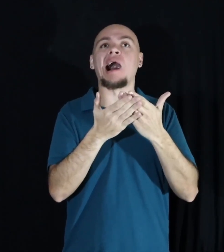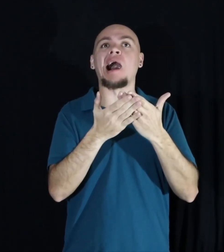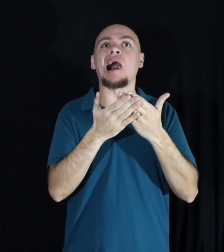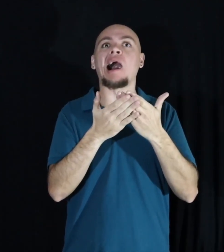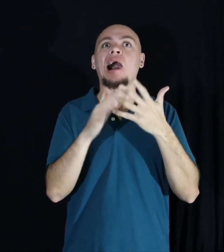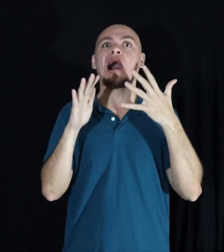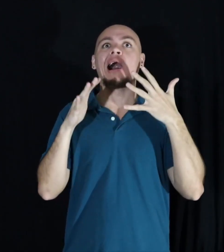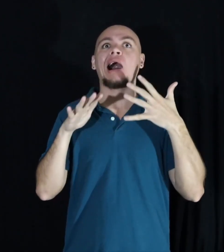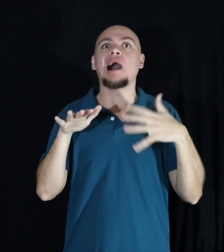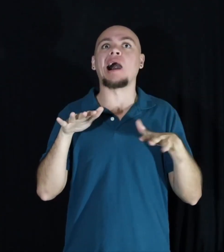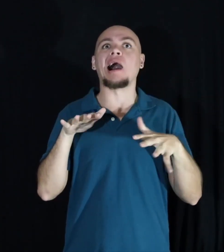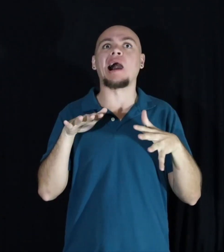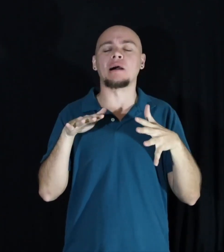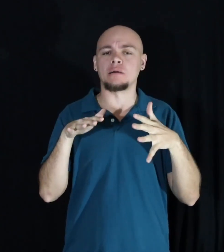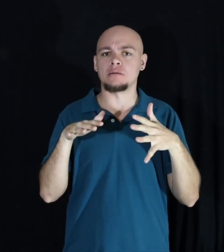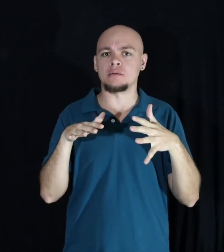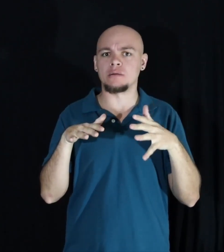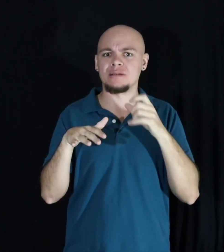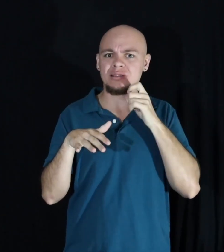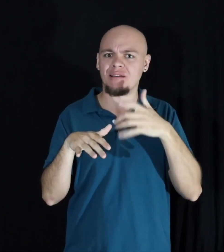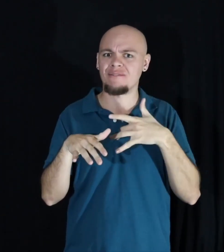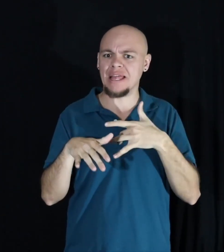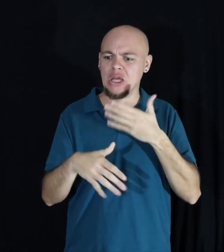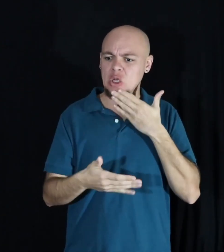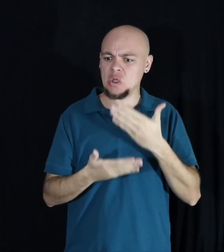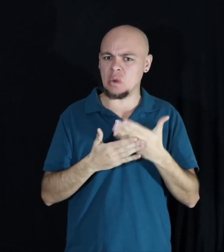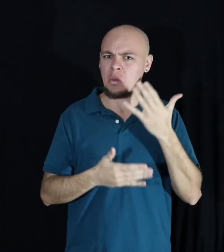there was going to feel? It never does.